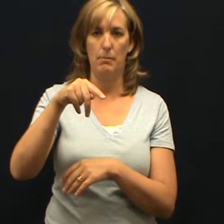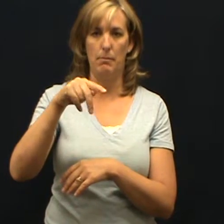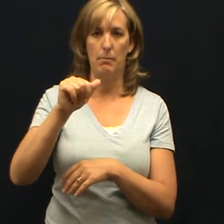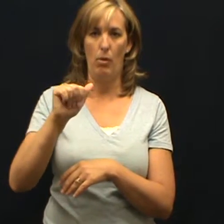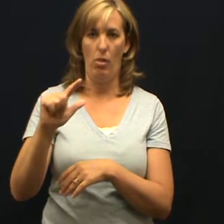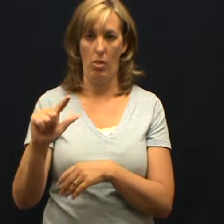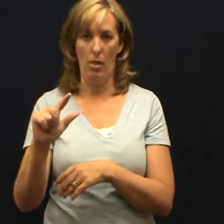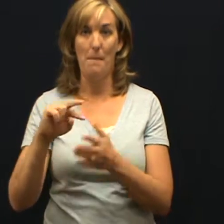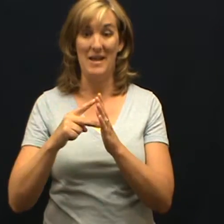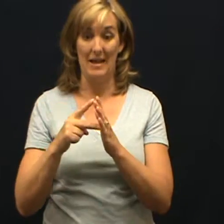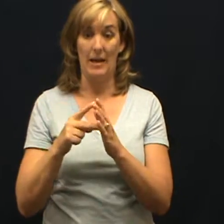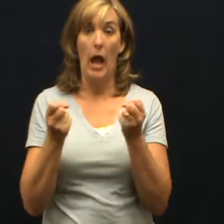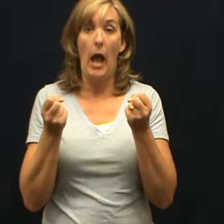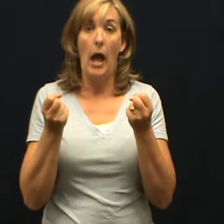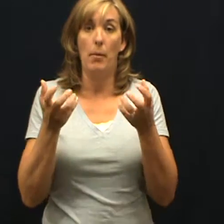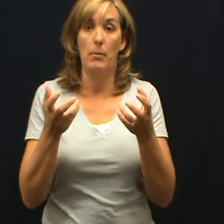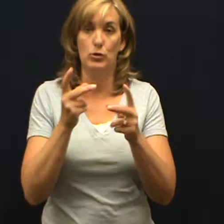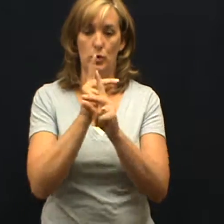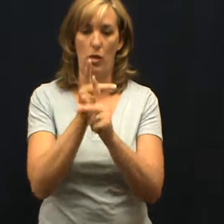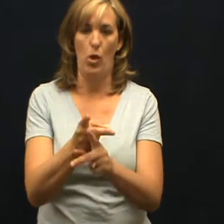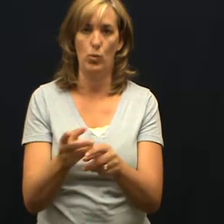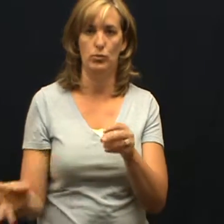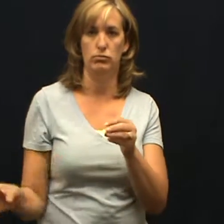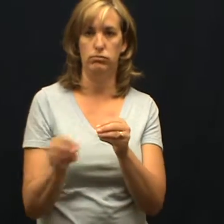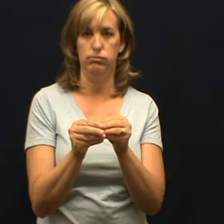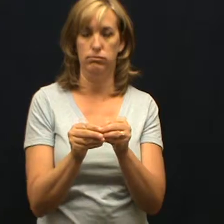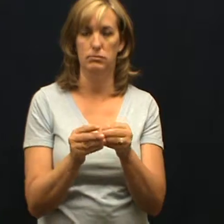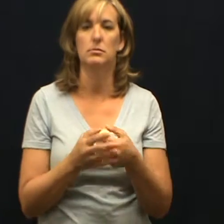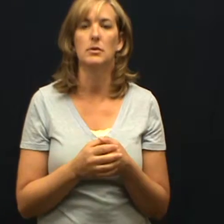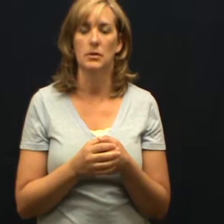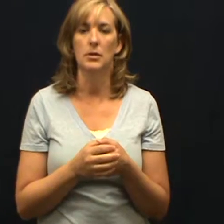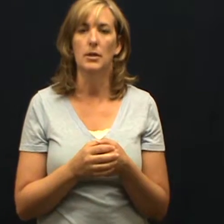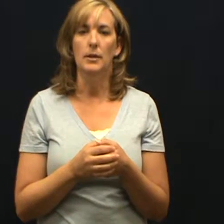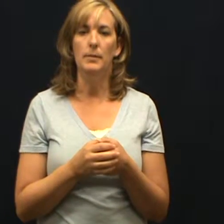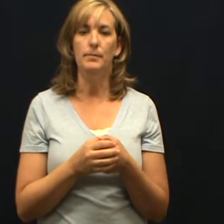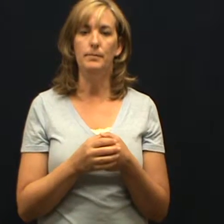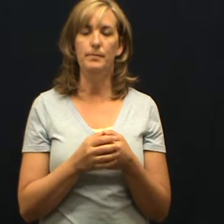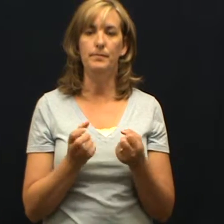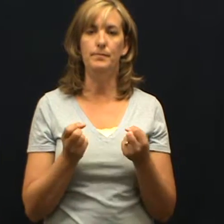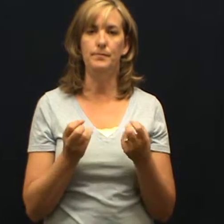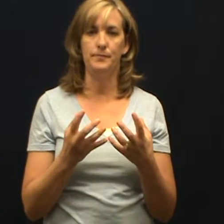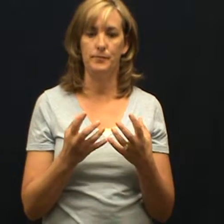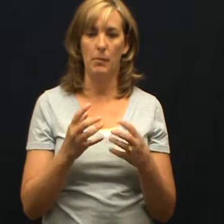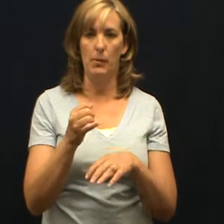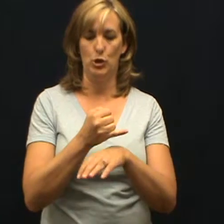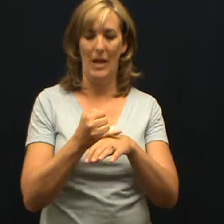annual interest rate, and we need to know the actual amount of time that we want to be able to calculate.